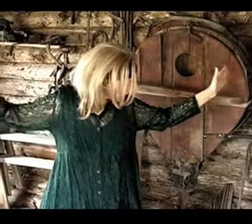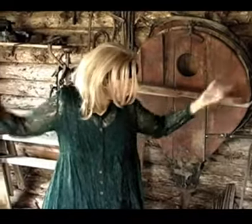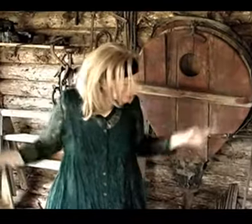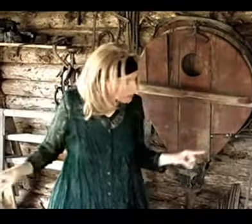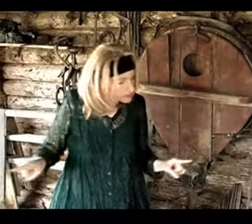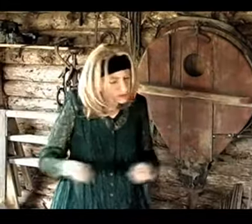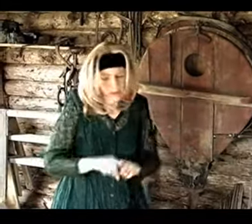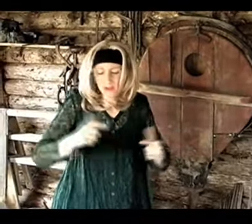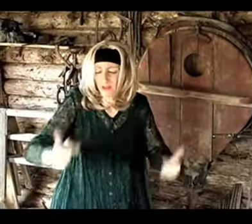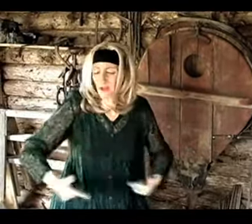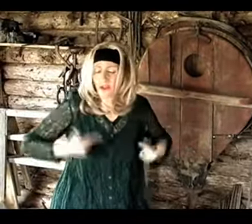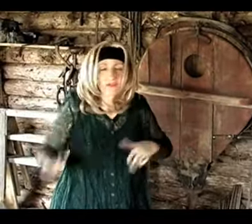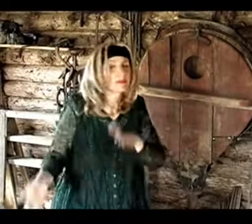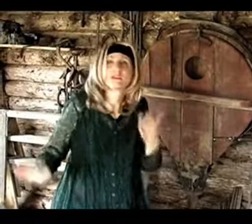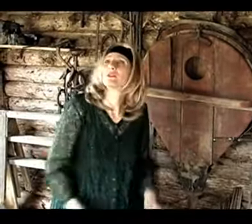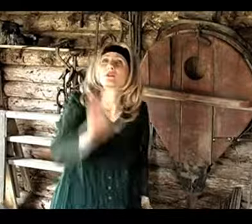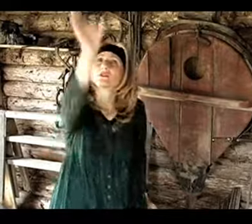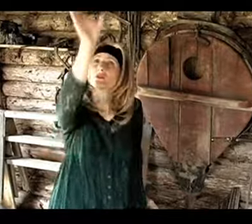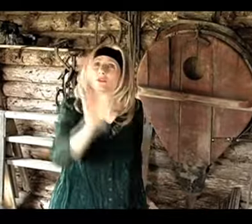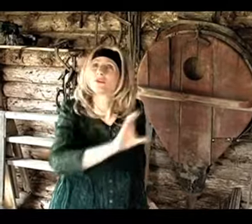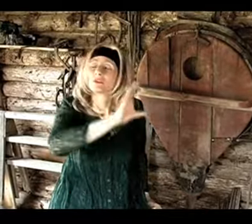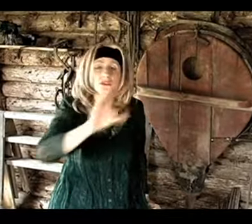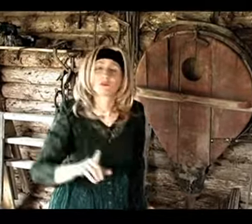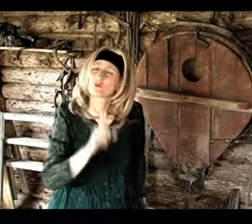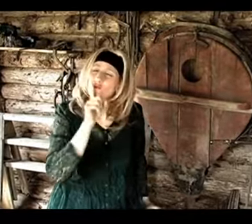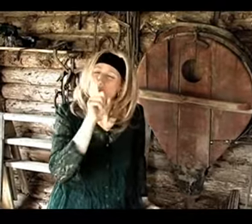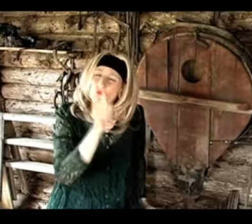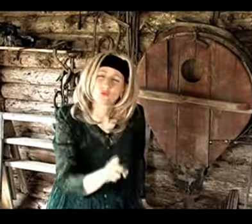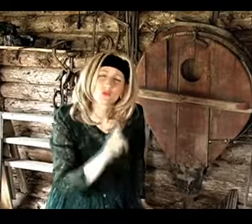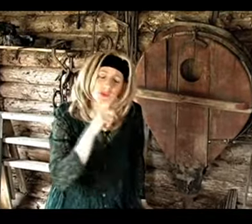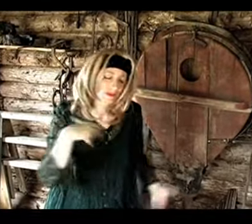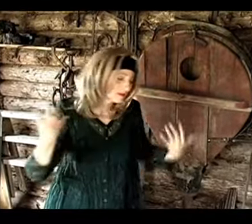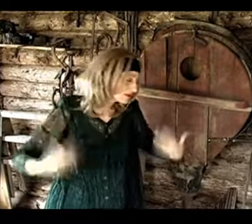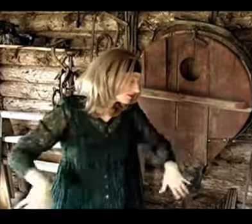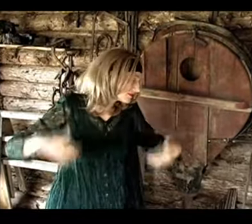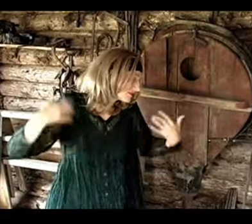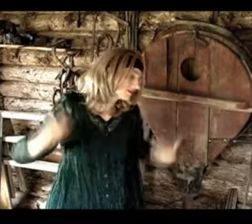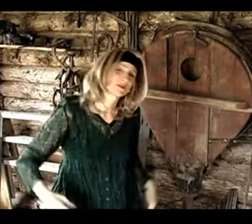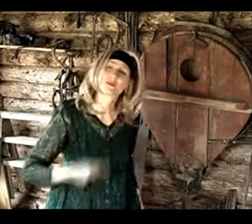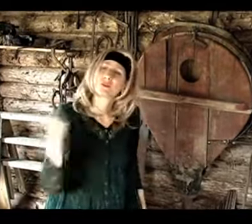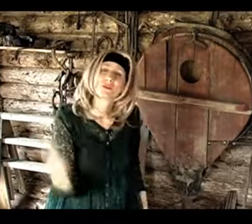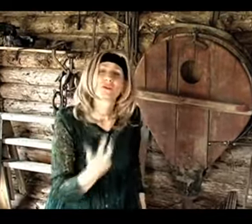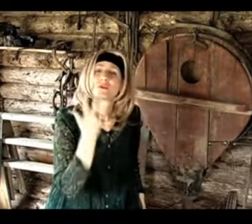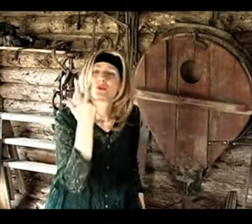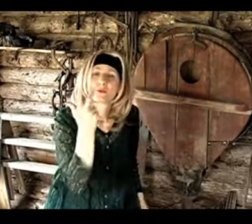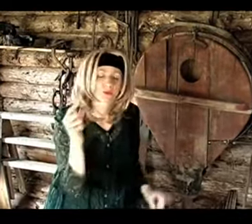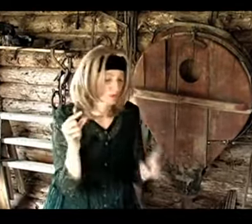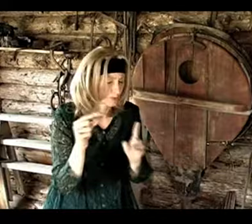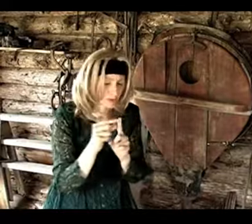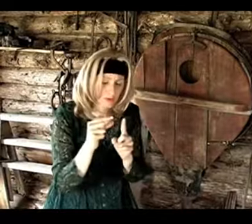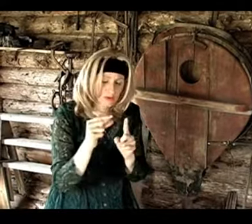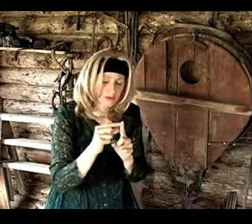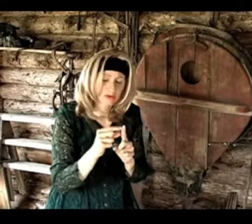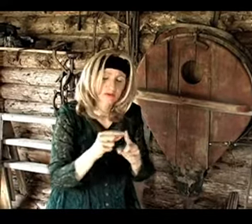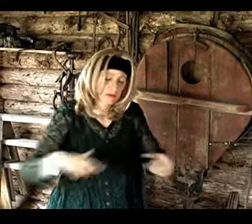Moment he gave up his life, you wouldn't think that just three